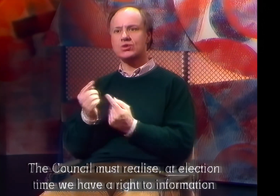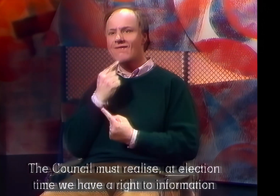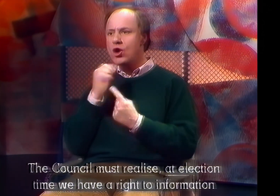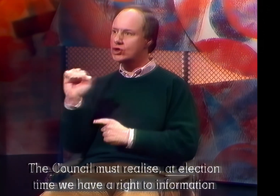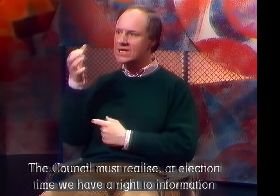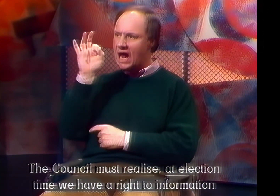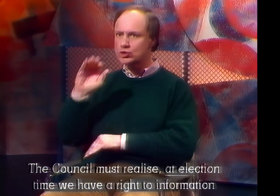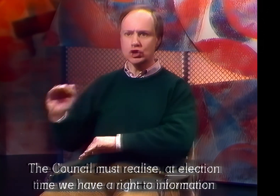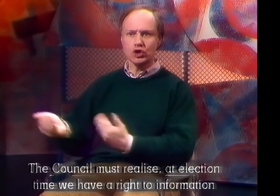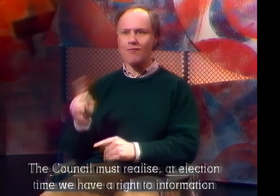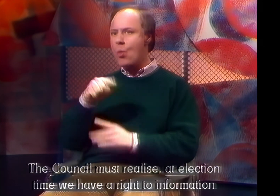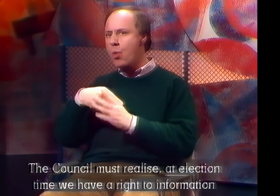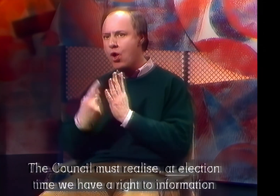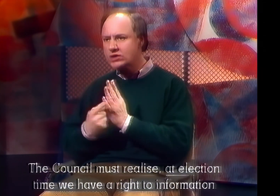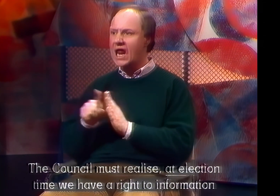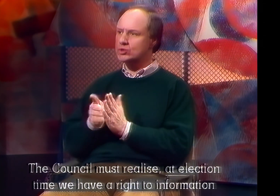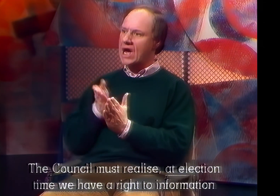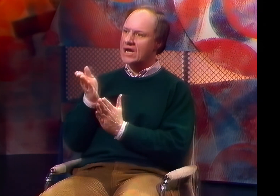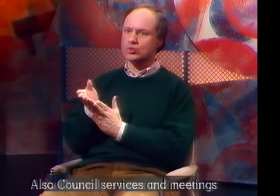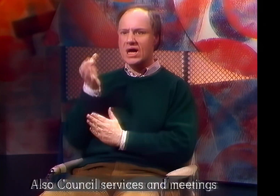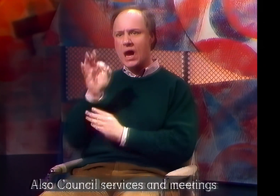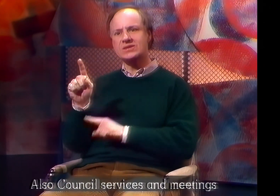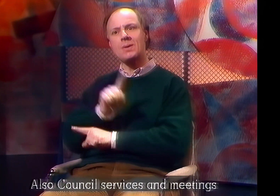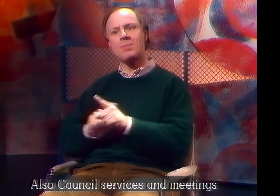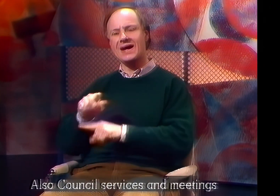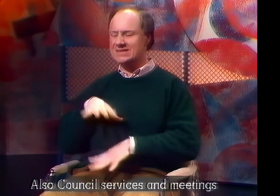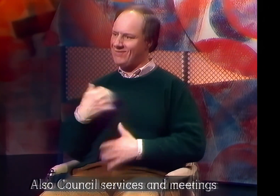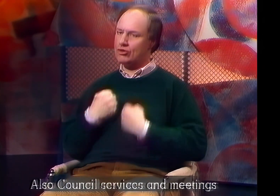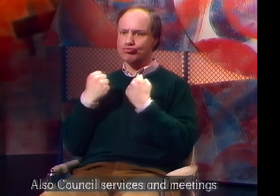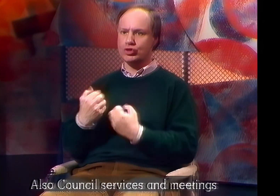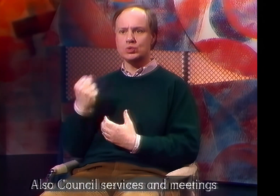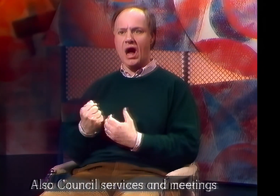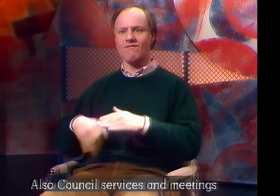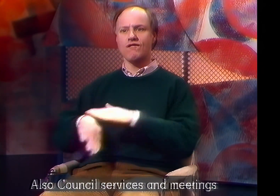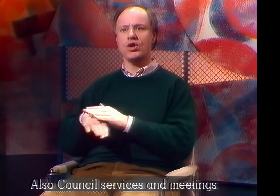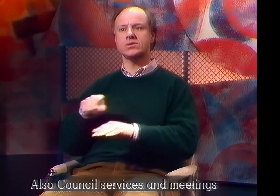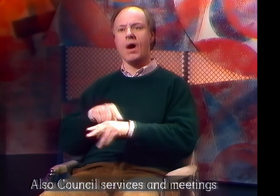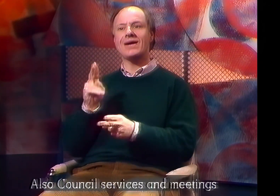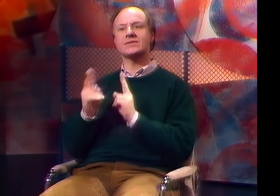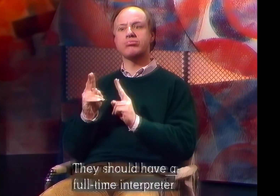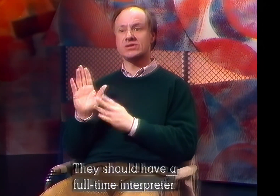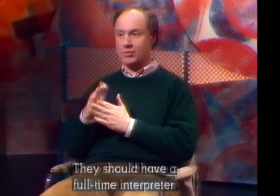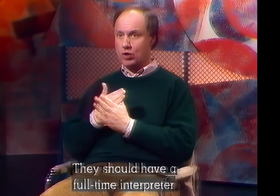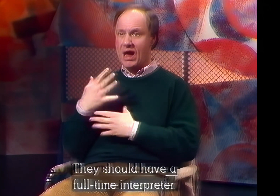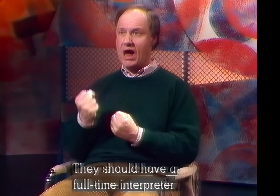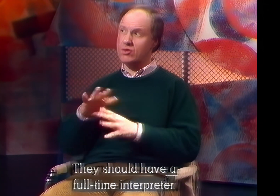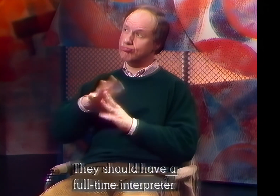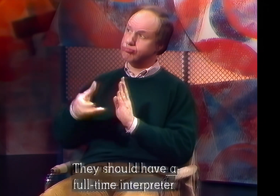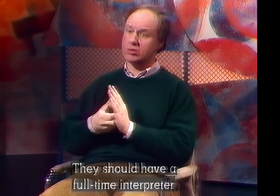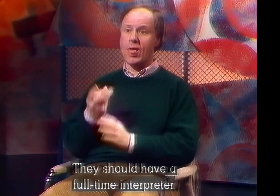time have a right to access information. Also all the council services and the council meetings. That's why I feel it's important they have a